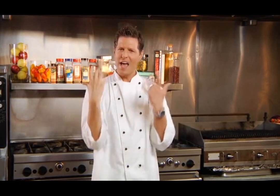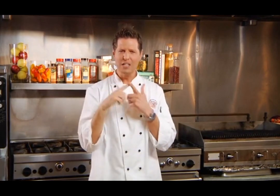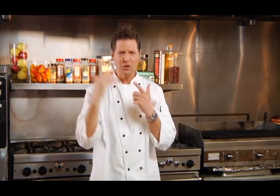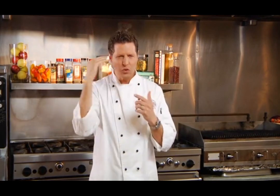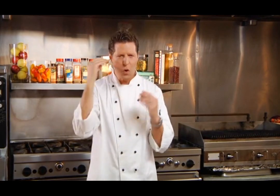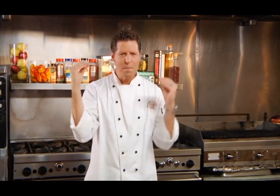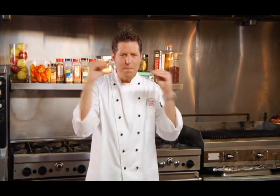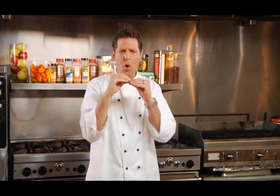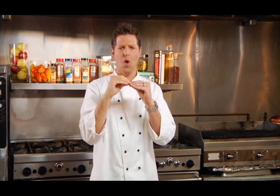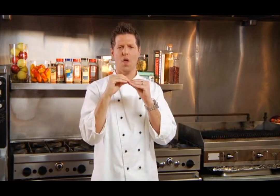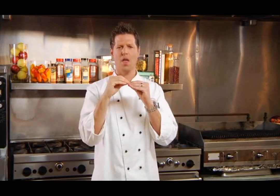foods and increase my knowledge.